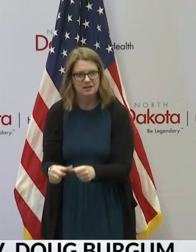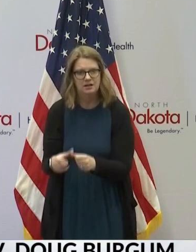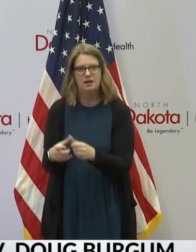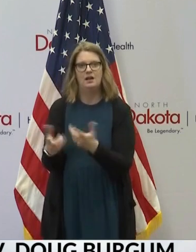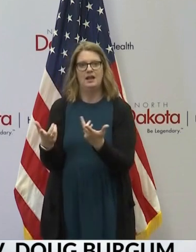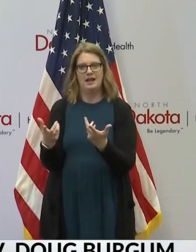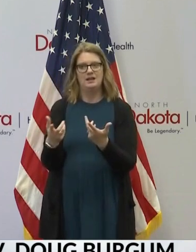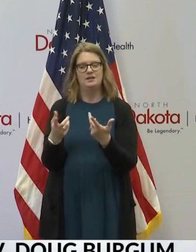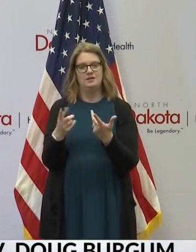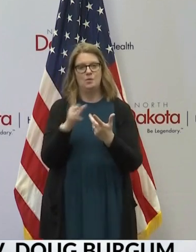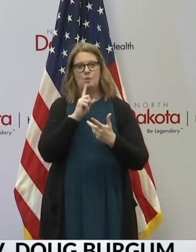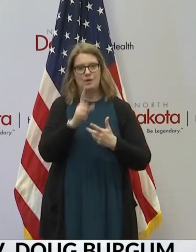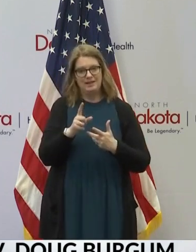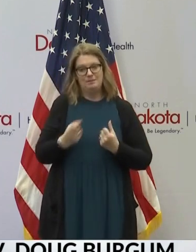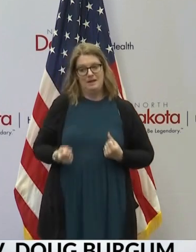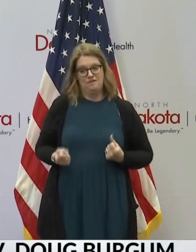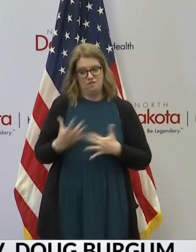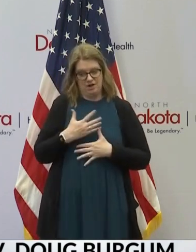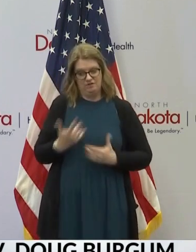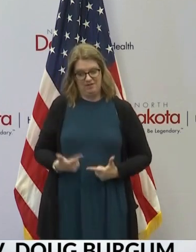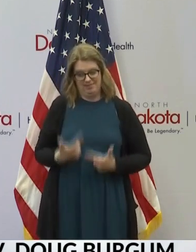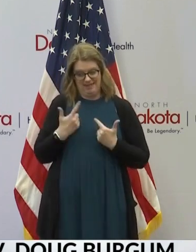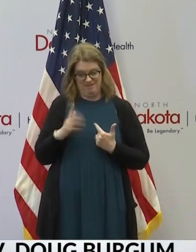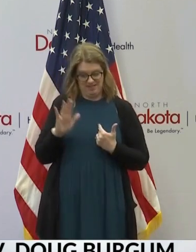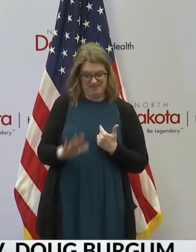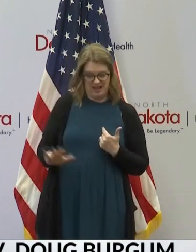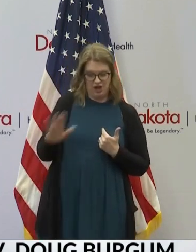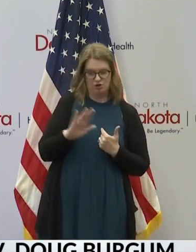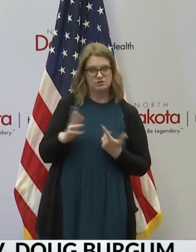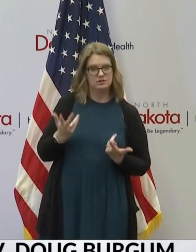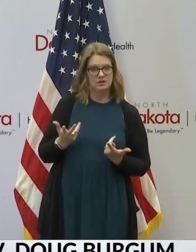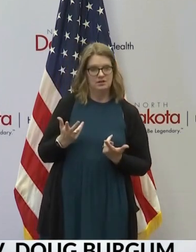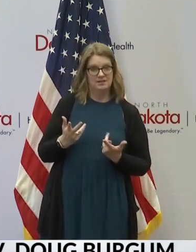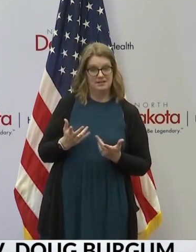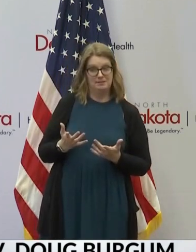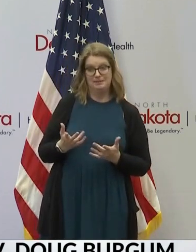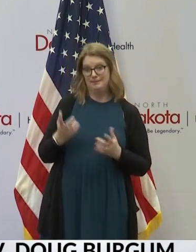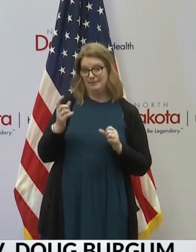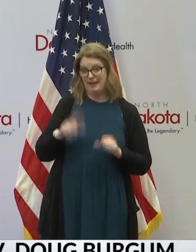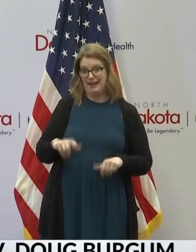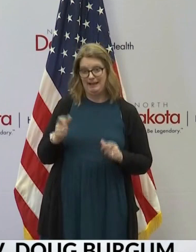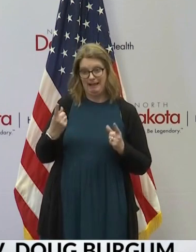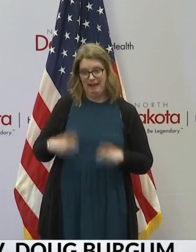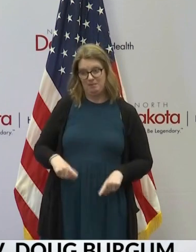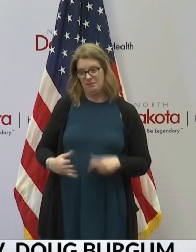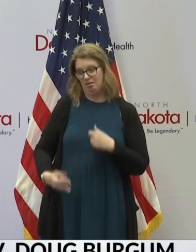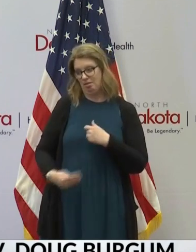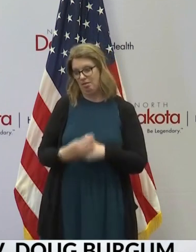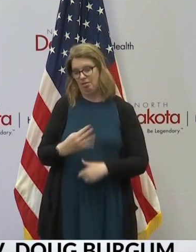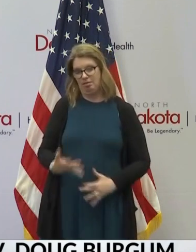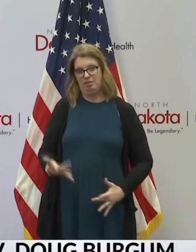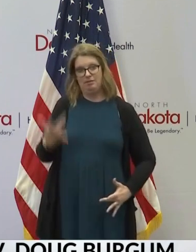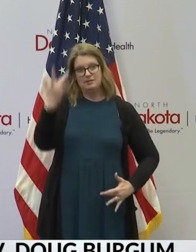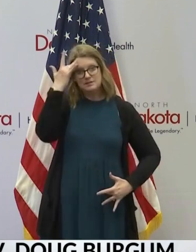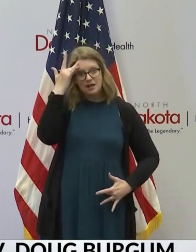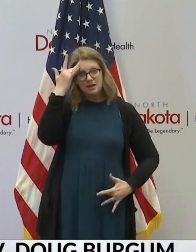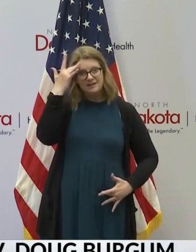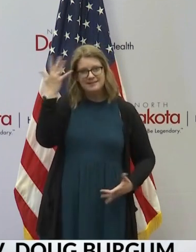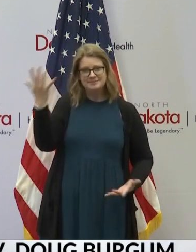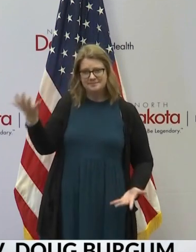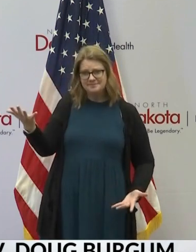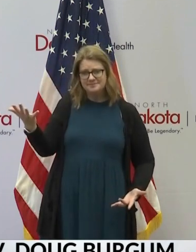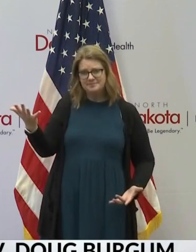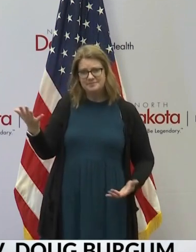every reason to literally be afraid for their life that they might get this thing, and this may be and they may, and again, if